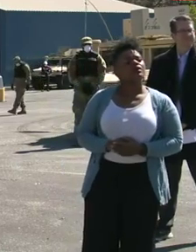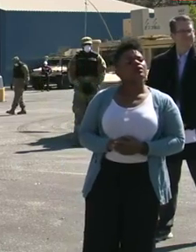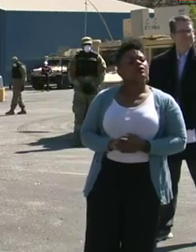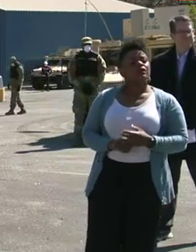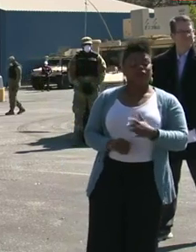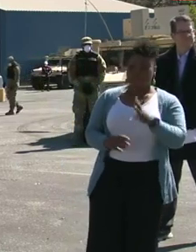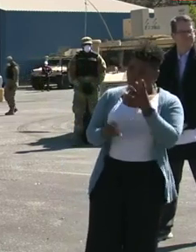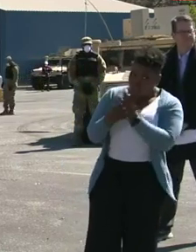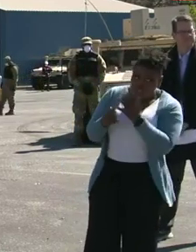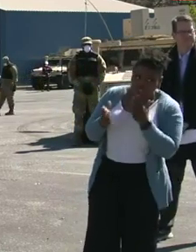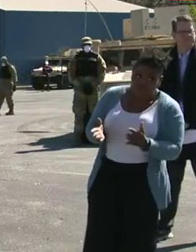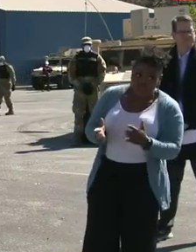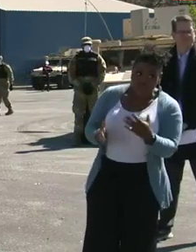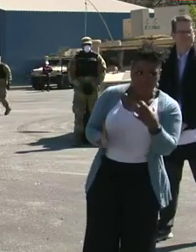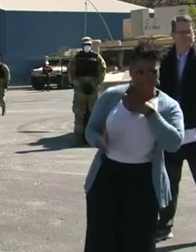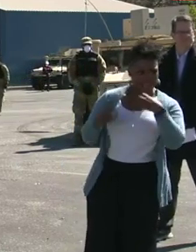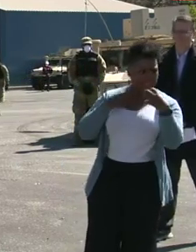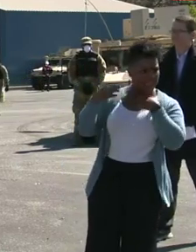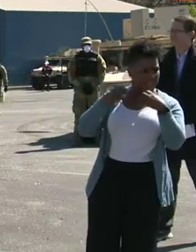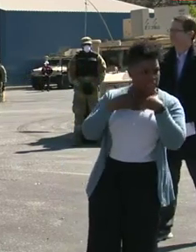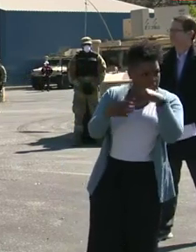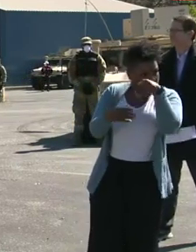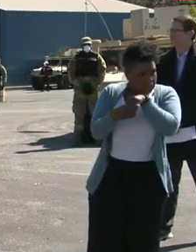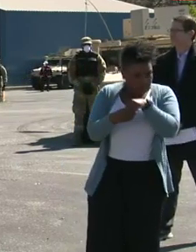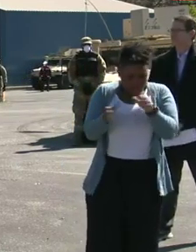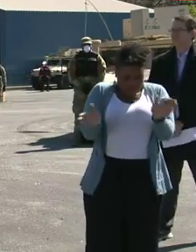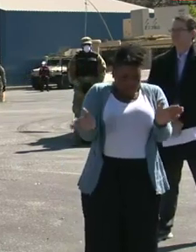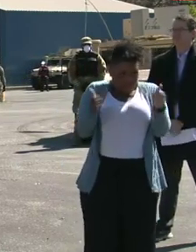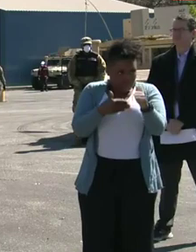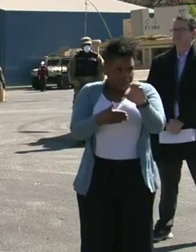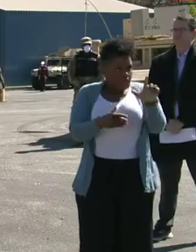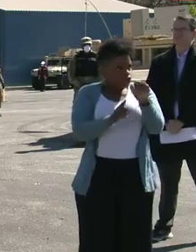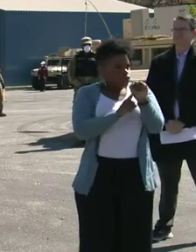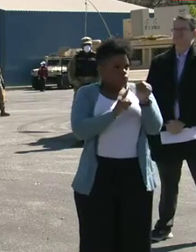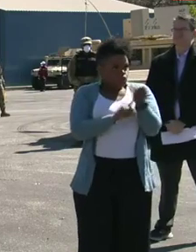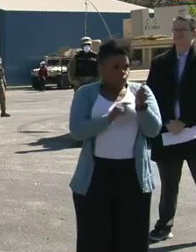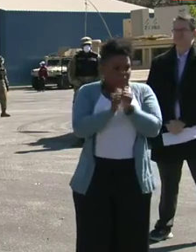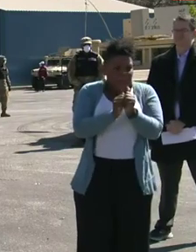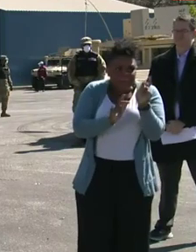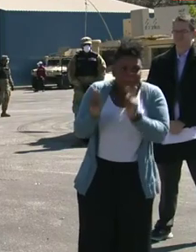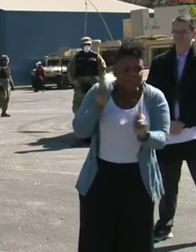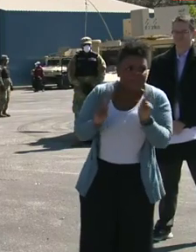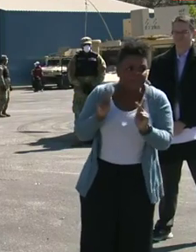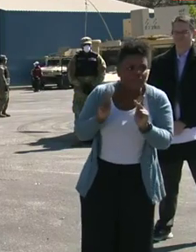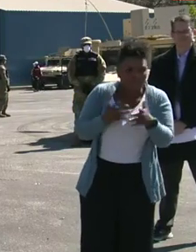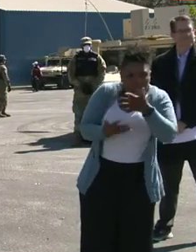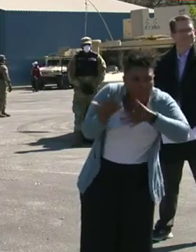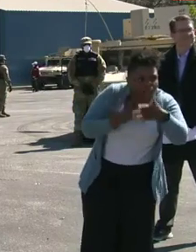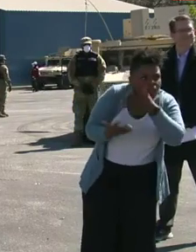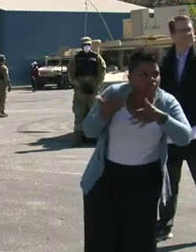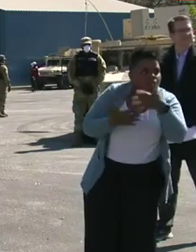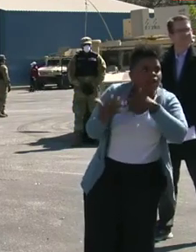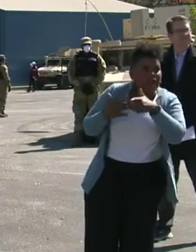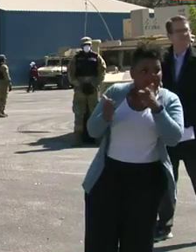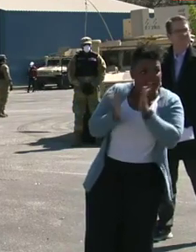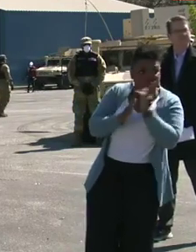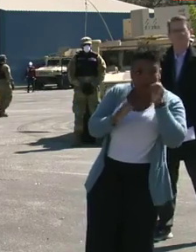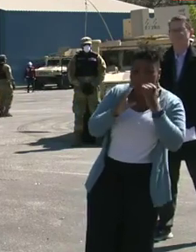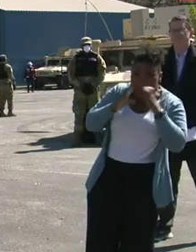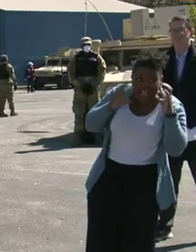situation with people, and they've been asking for masks, sanitation, that